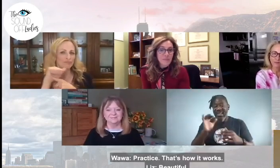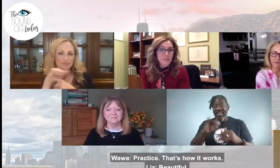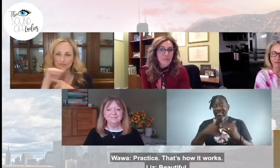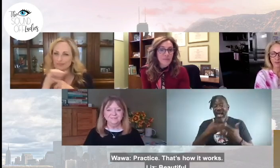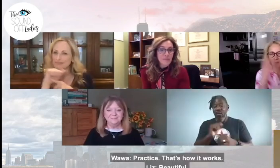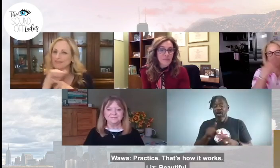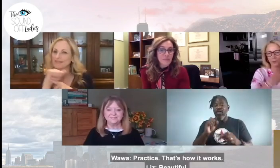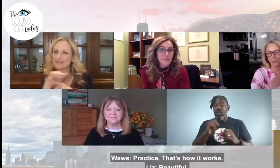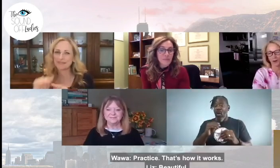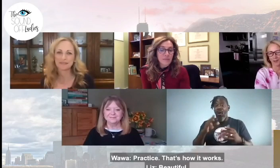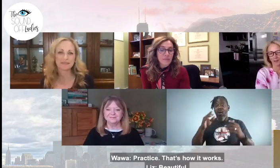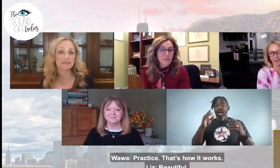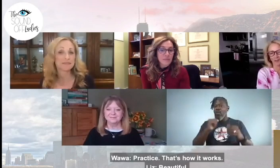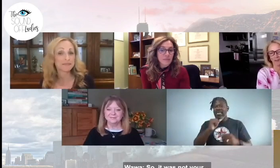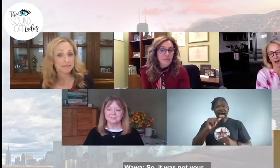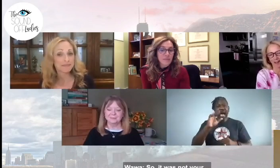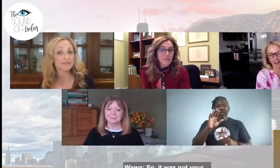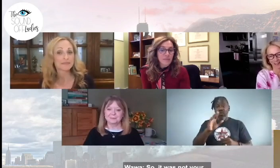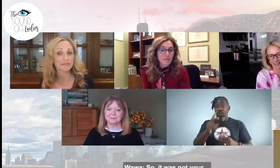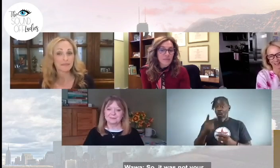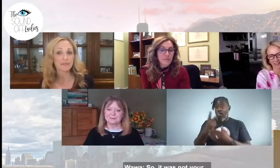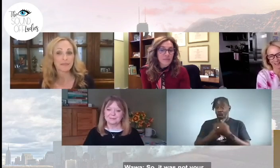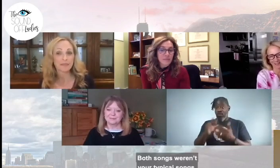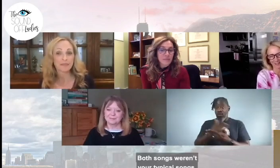And with lots of practice, Marley said, yes, of course.